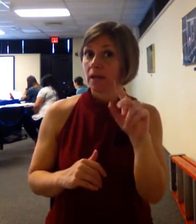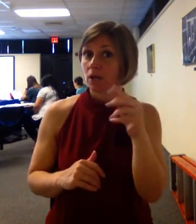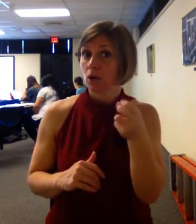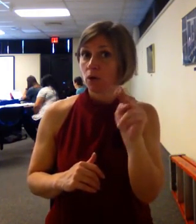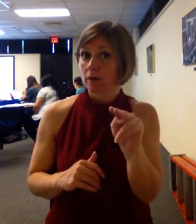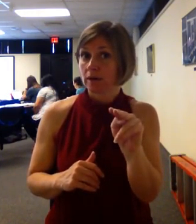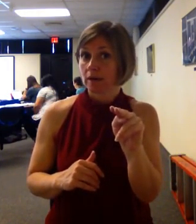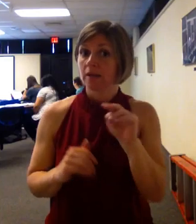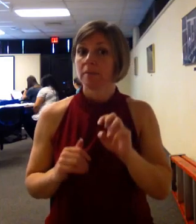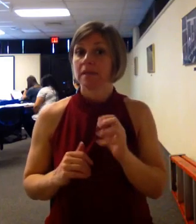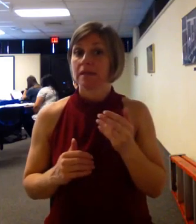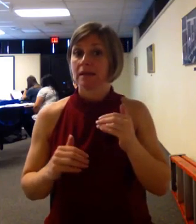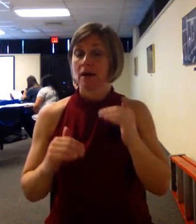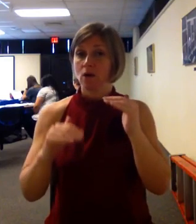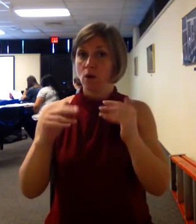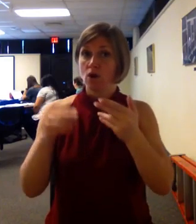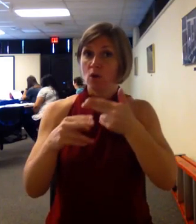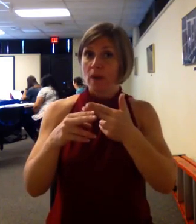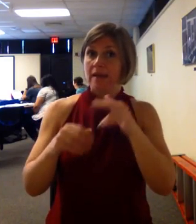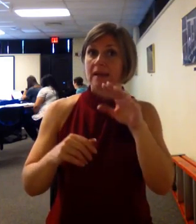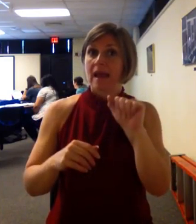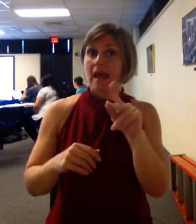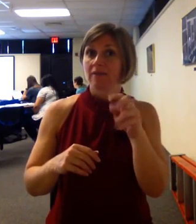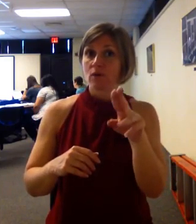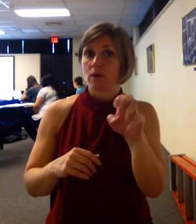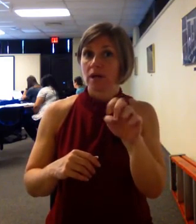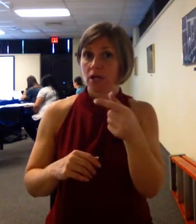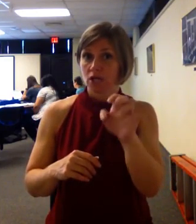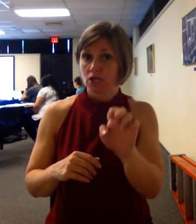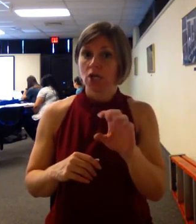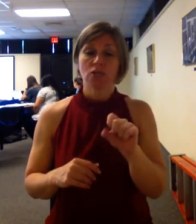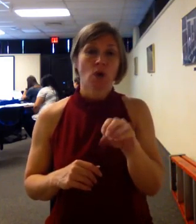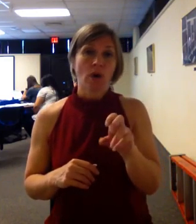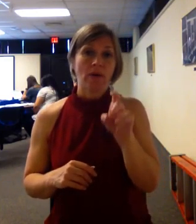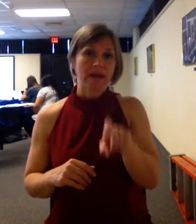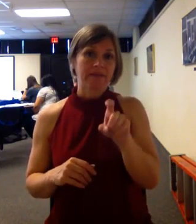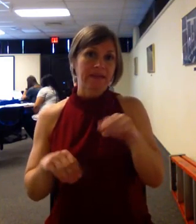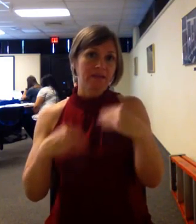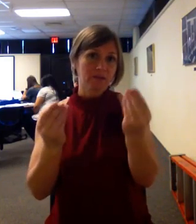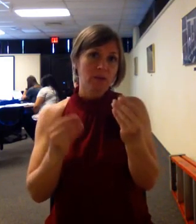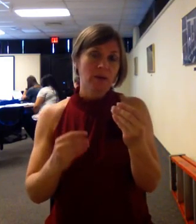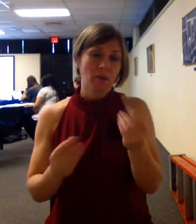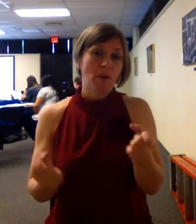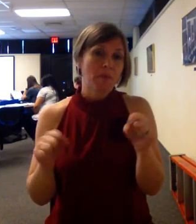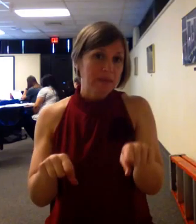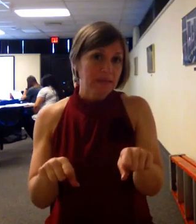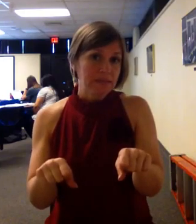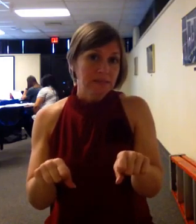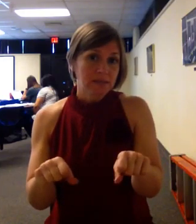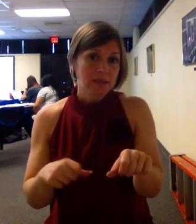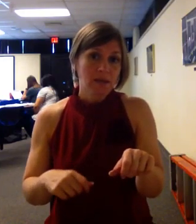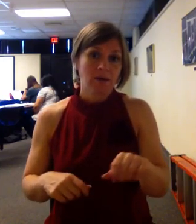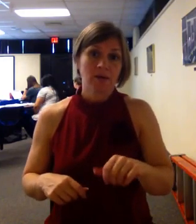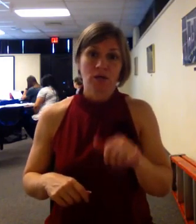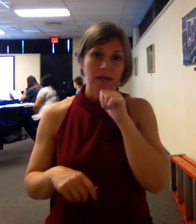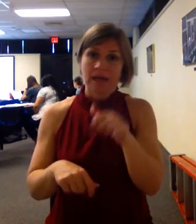all the outcomes. So in this class, I would have to give you the probabilities. You're not going to have time on an exam to go figure that out. So the state